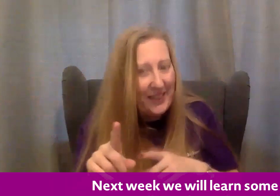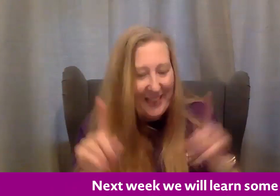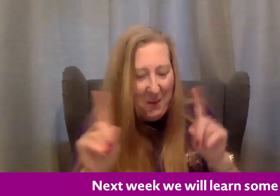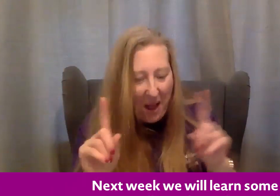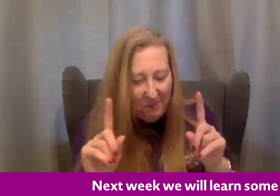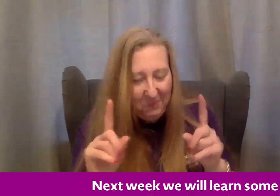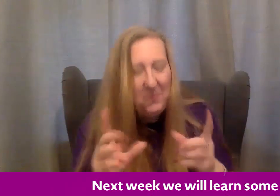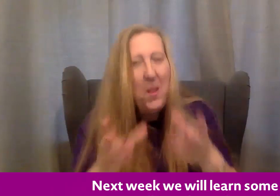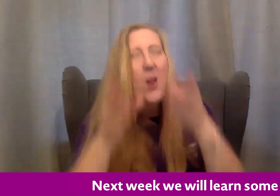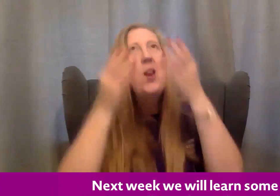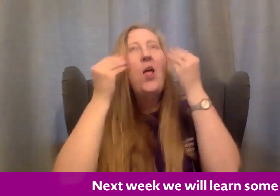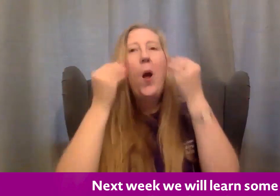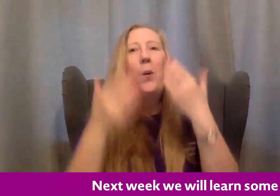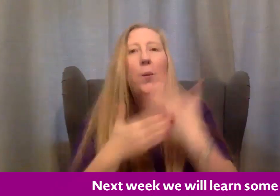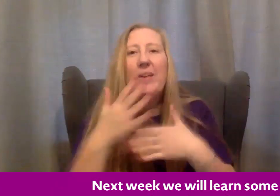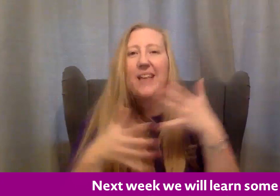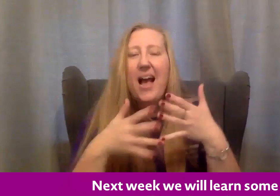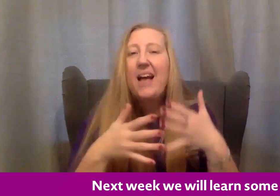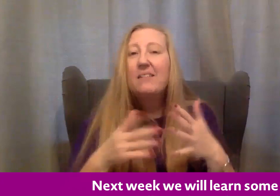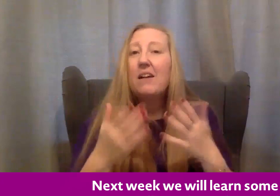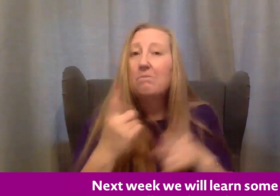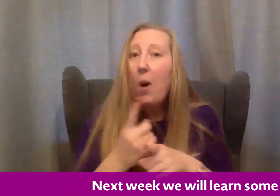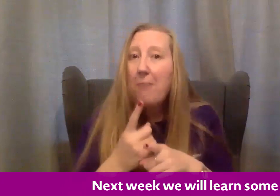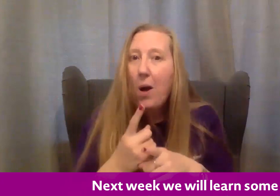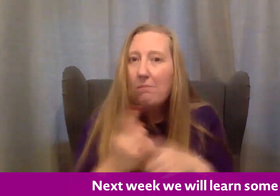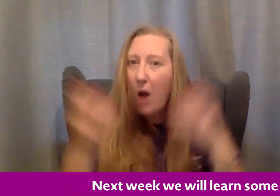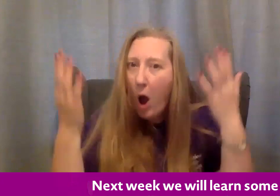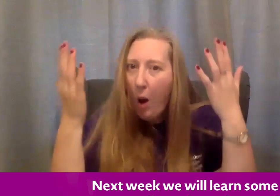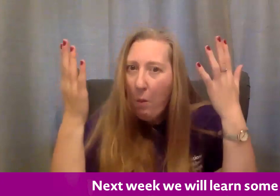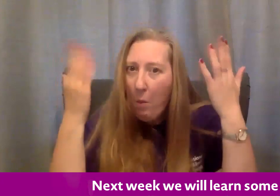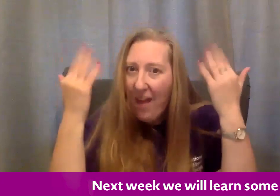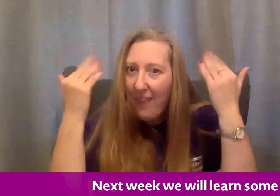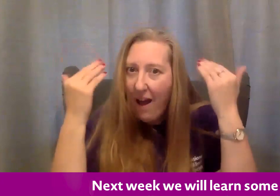Next week we will learn some new signs talking about the weather.